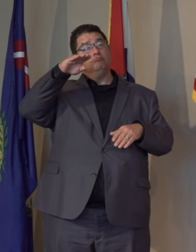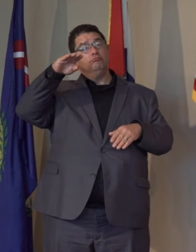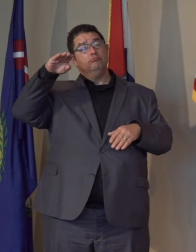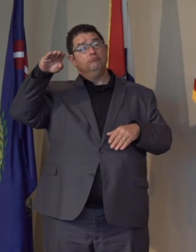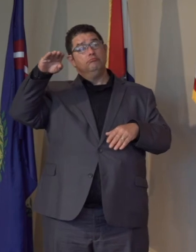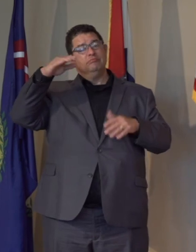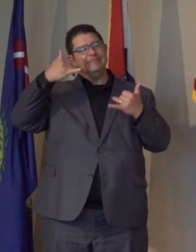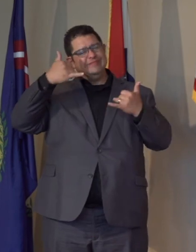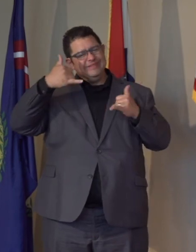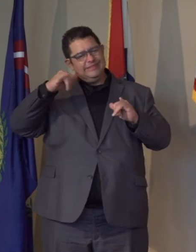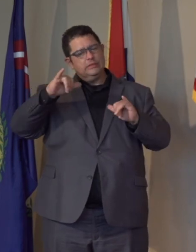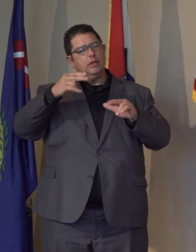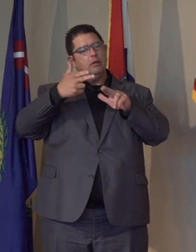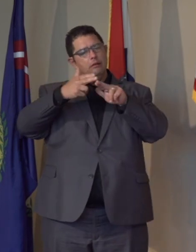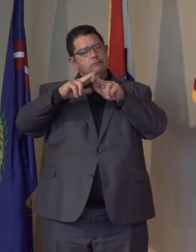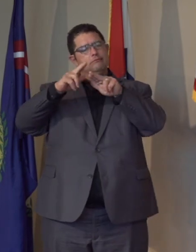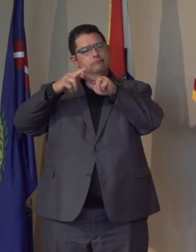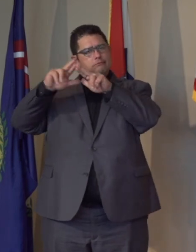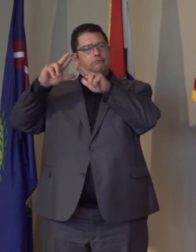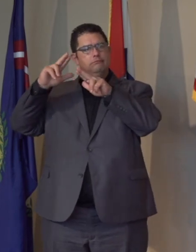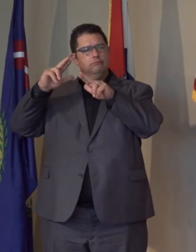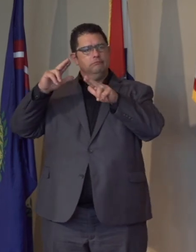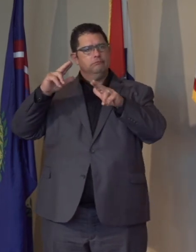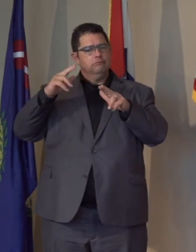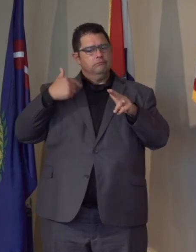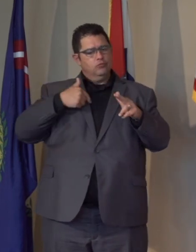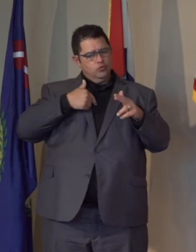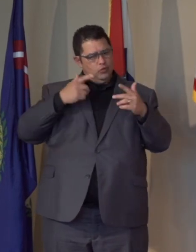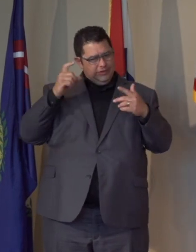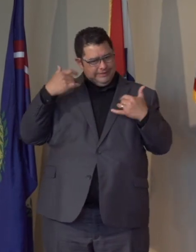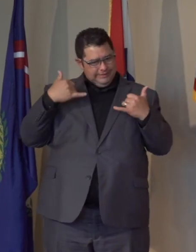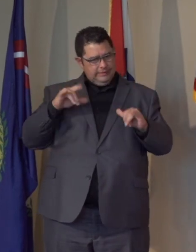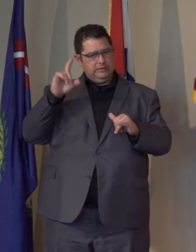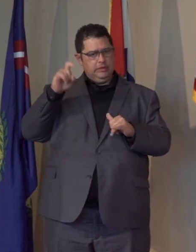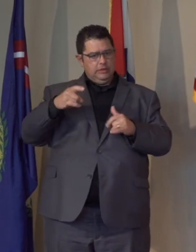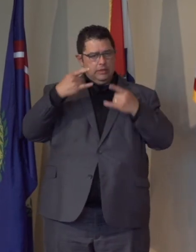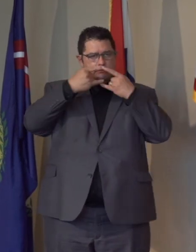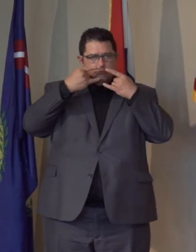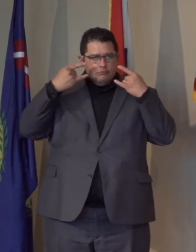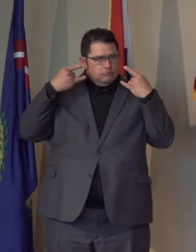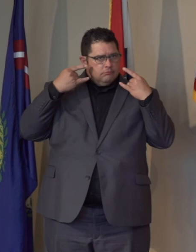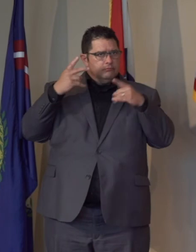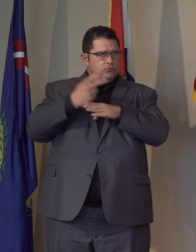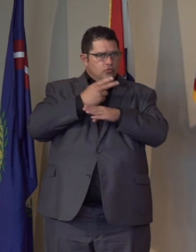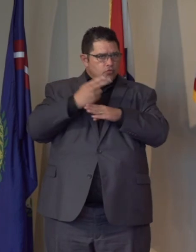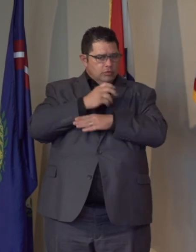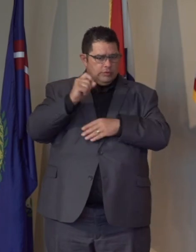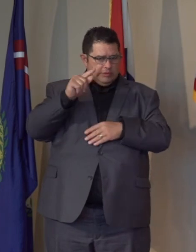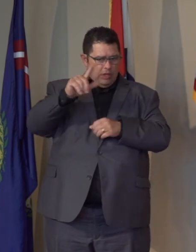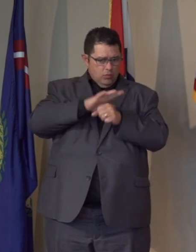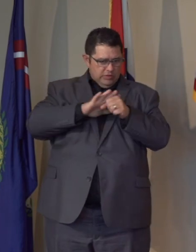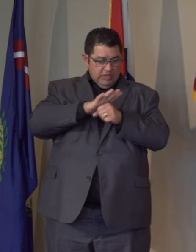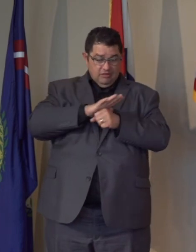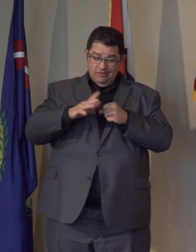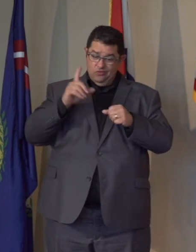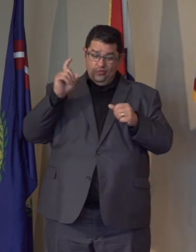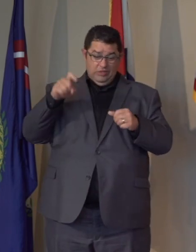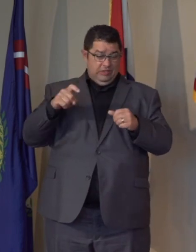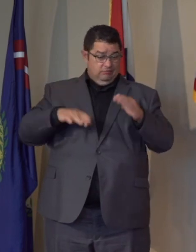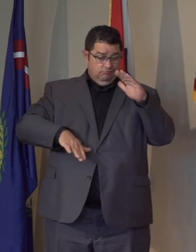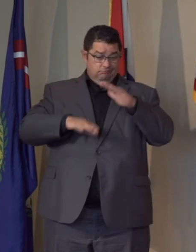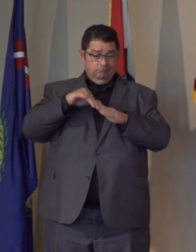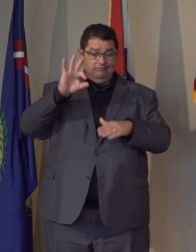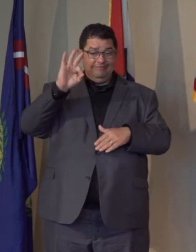still increasing. We really need to get widespread mask usage in St. Louis County. We really need to get it up to 90%, but we do